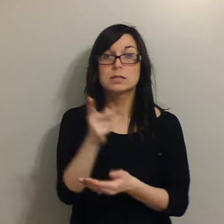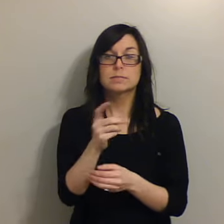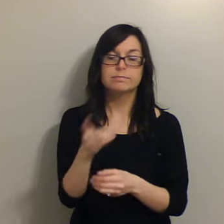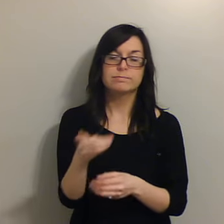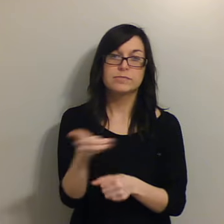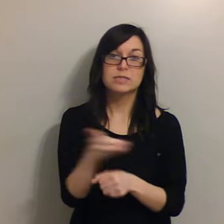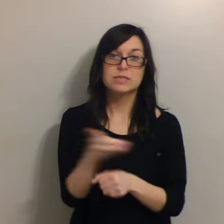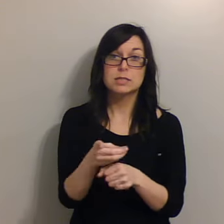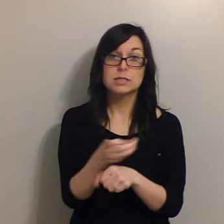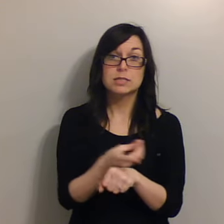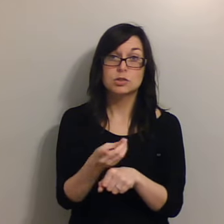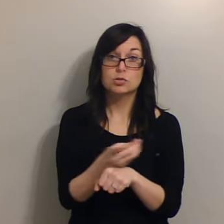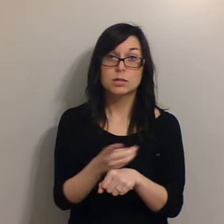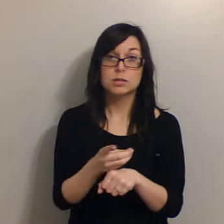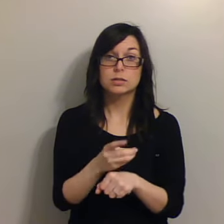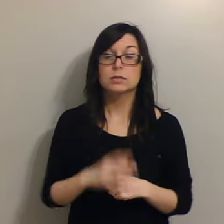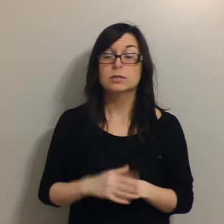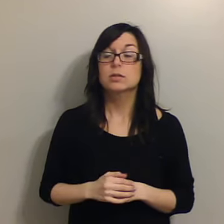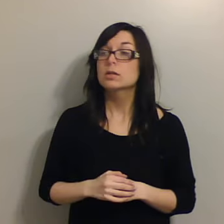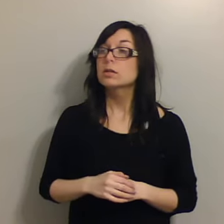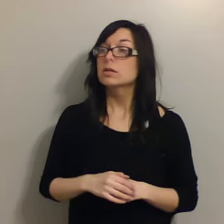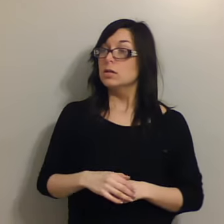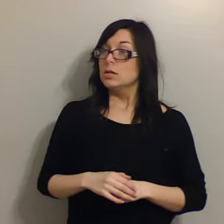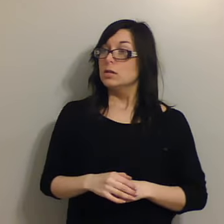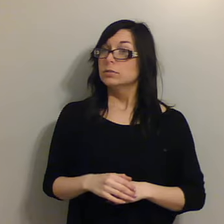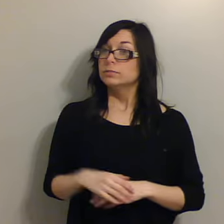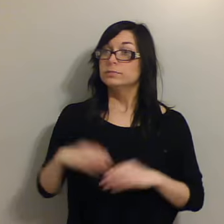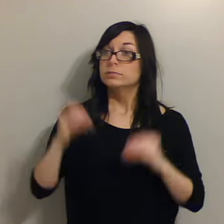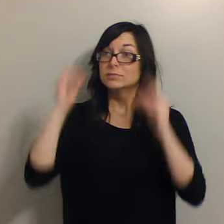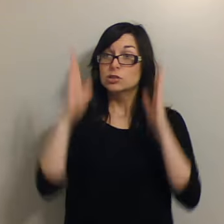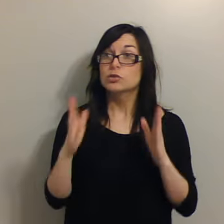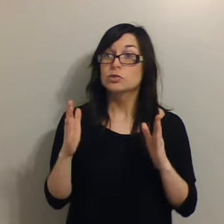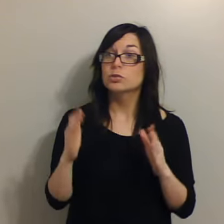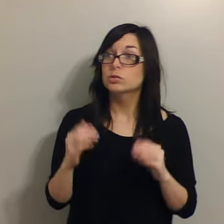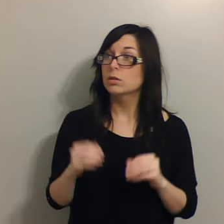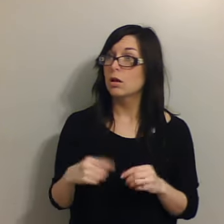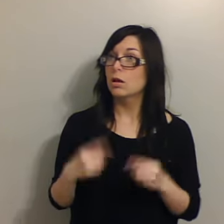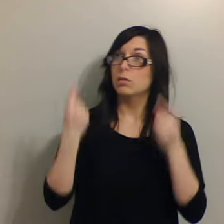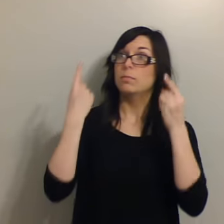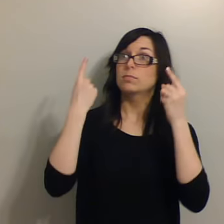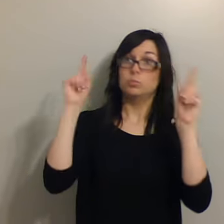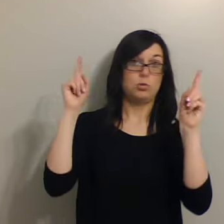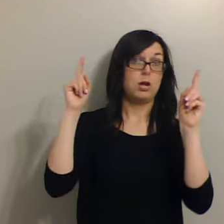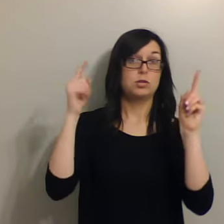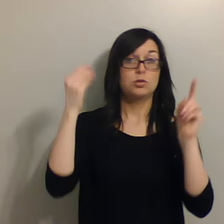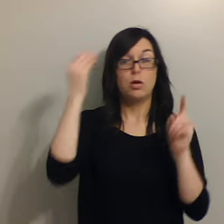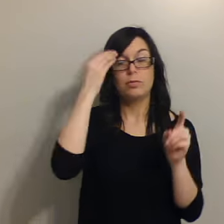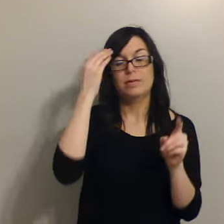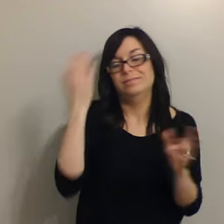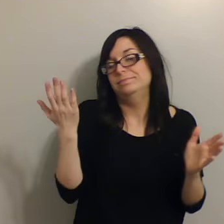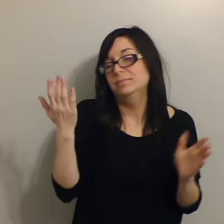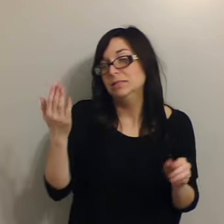teachers were amazed, and they could explain the hard scores only by the fact that they were, after all, the best teachers.